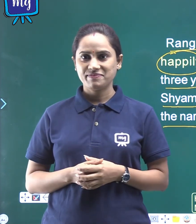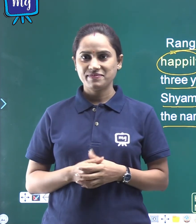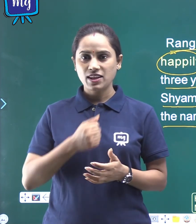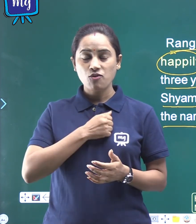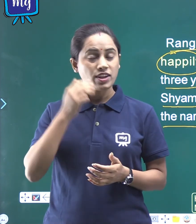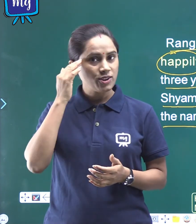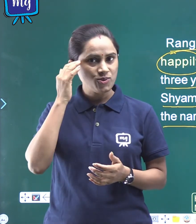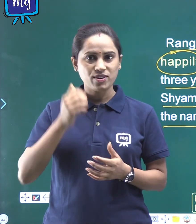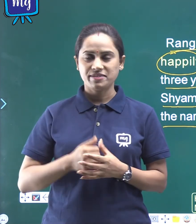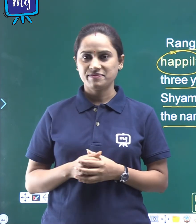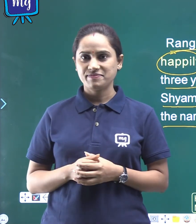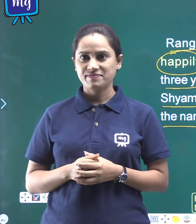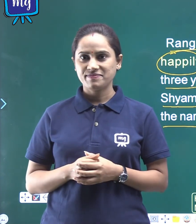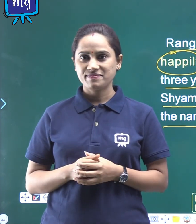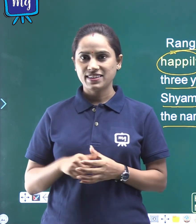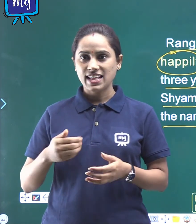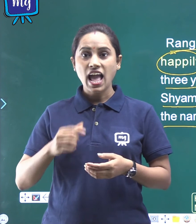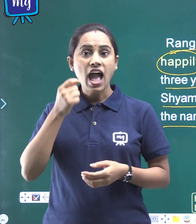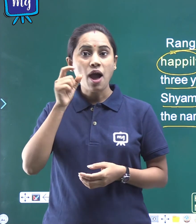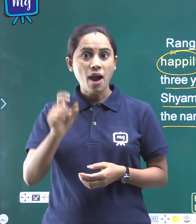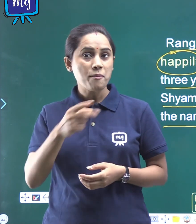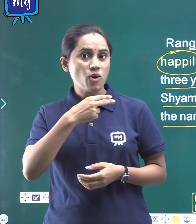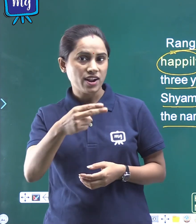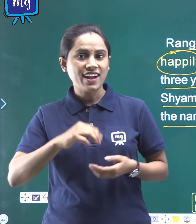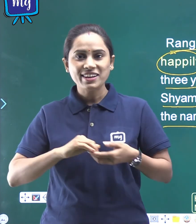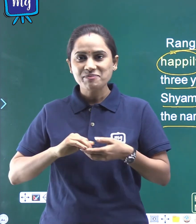we knew about Ranga's marriage.